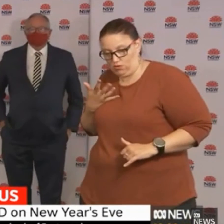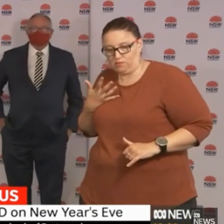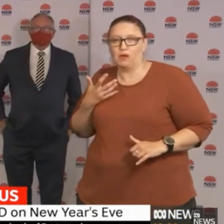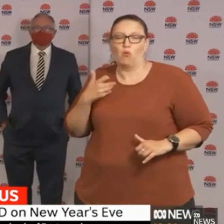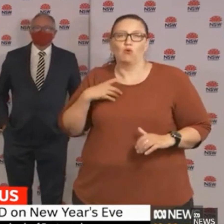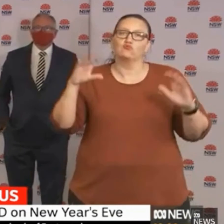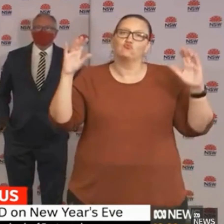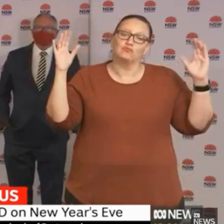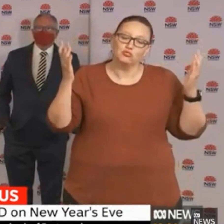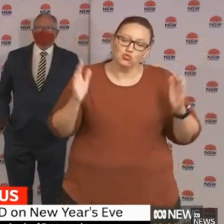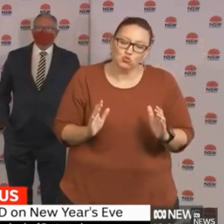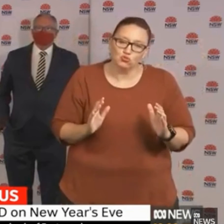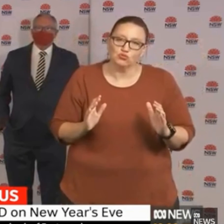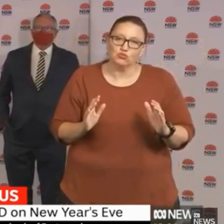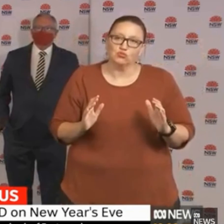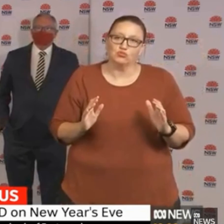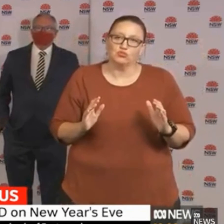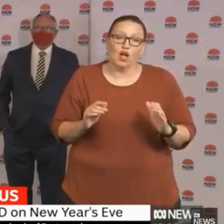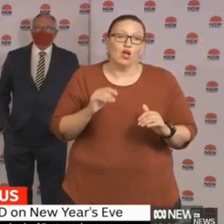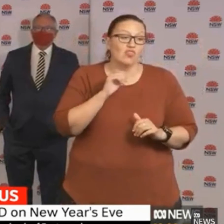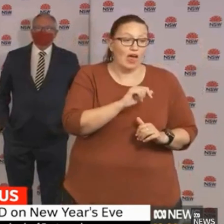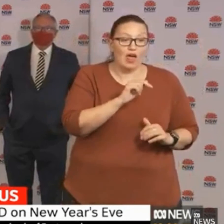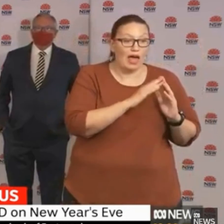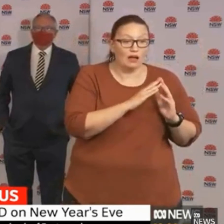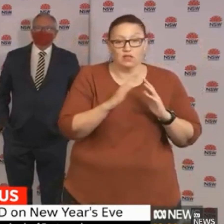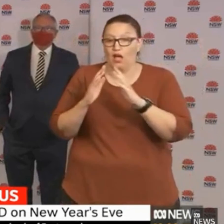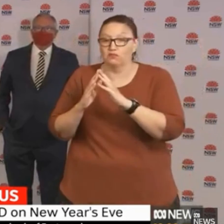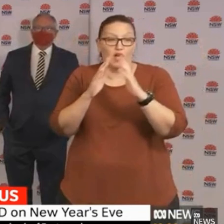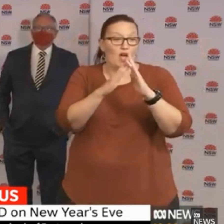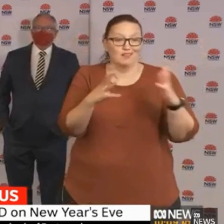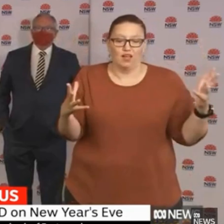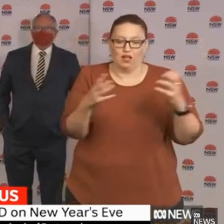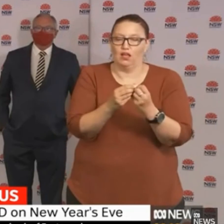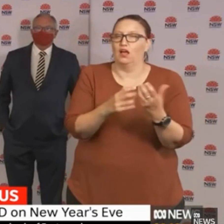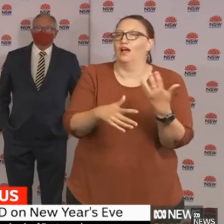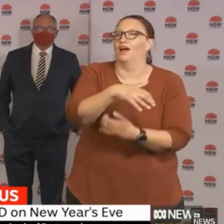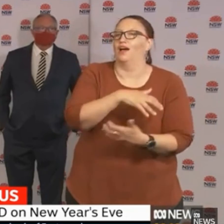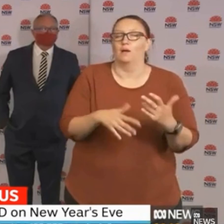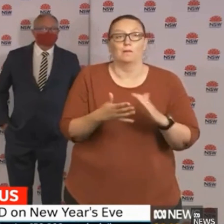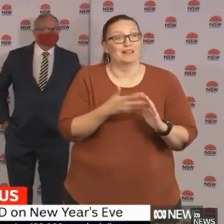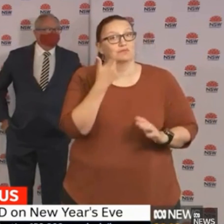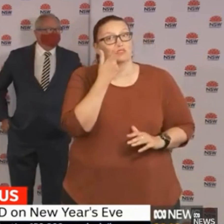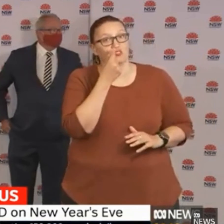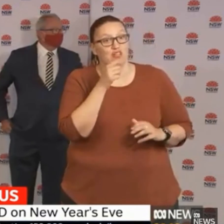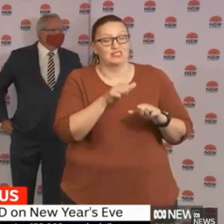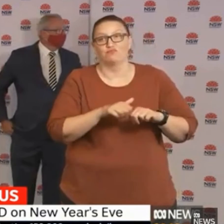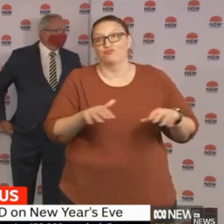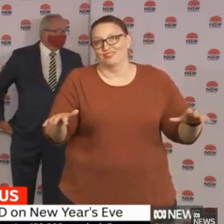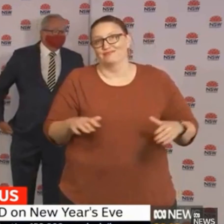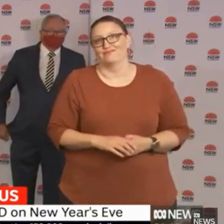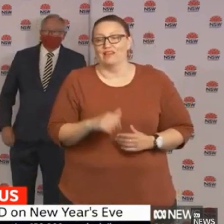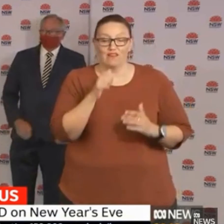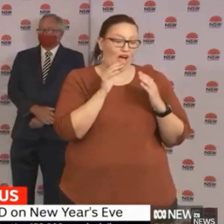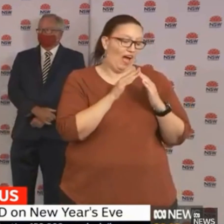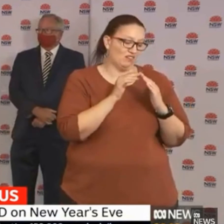any stage, but to reduce as far as possible households mingling with each other. Obviously, when you live in the same household, you're with each